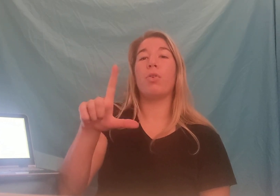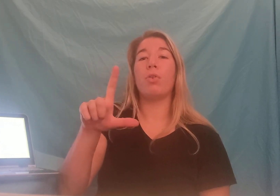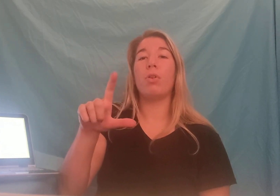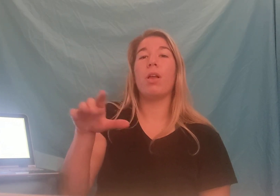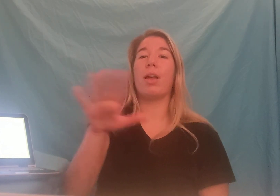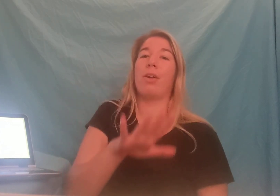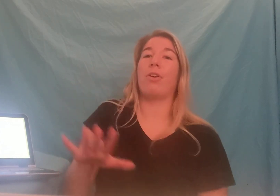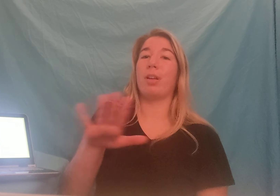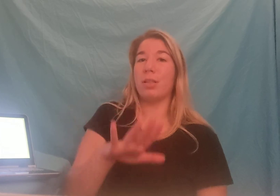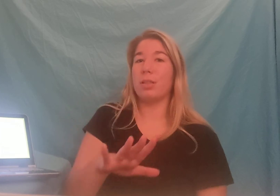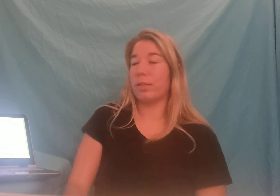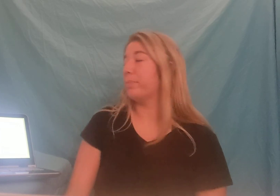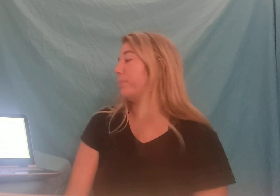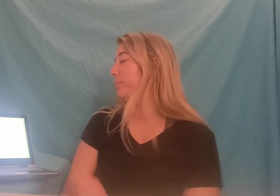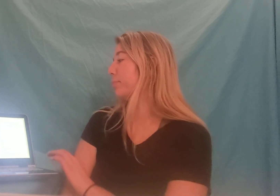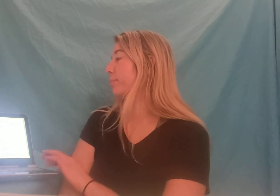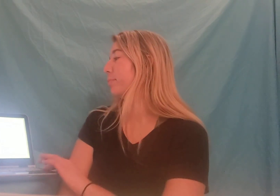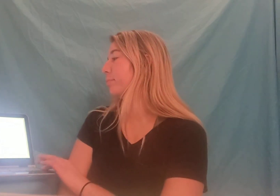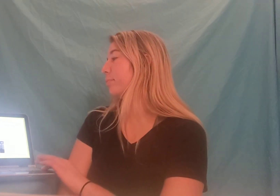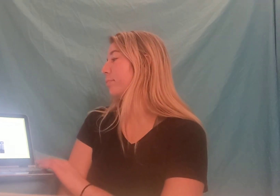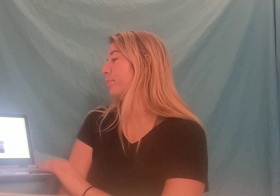tropical areas.